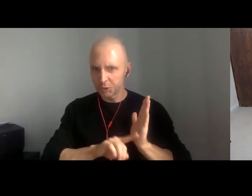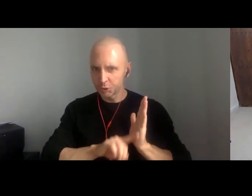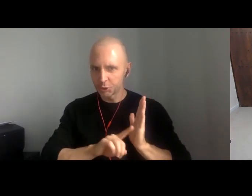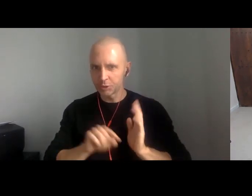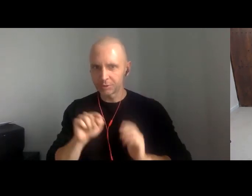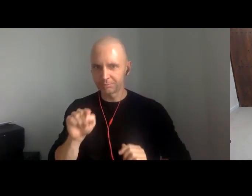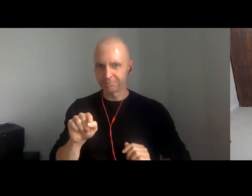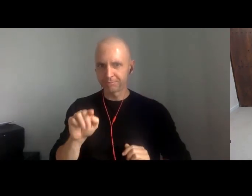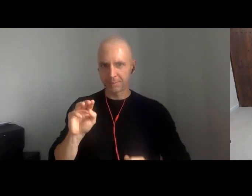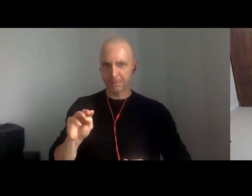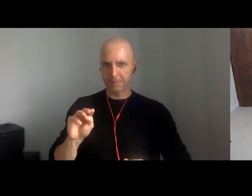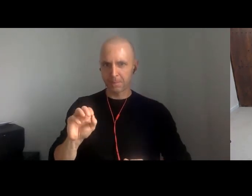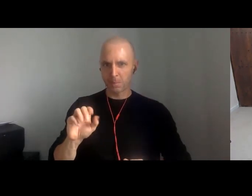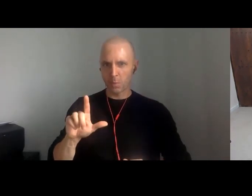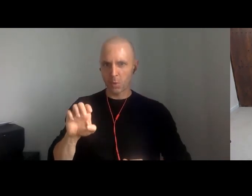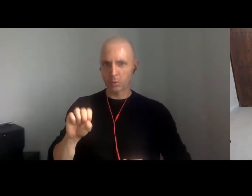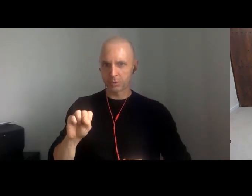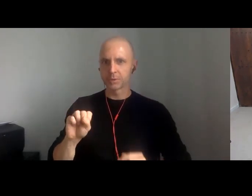beneficial